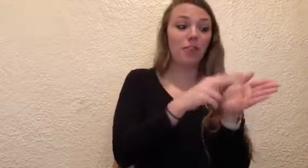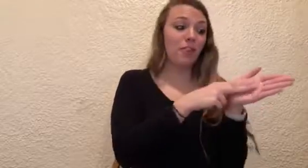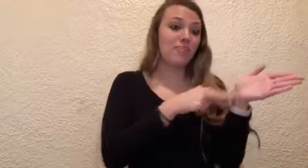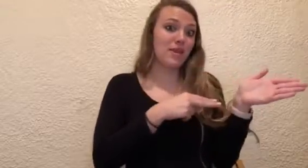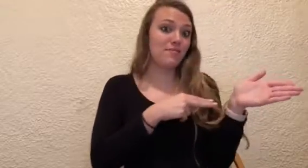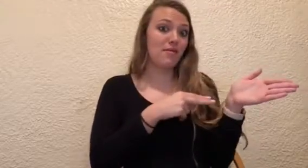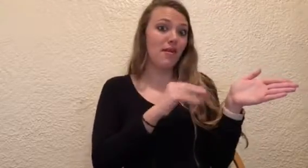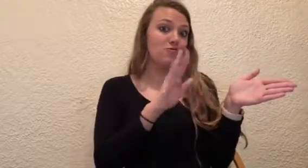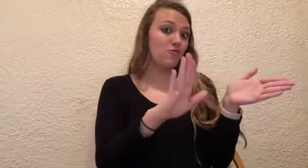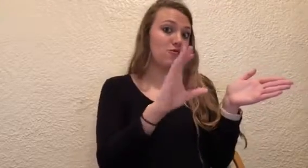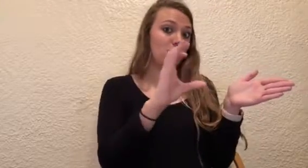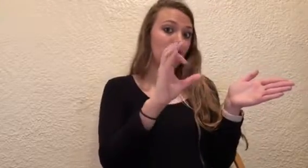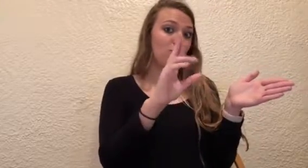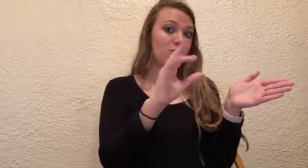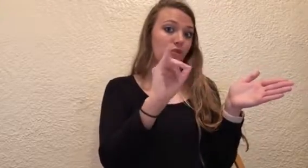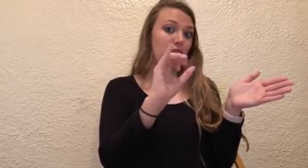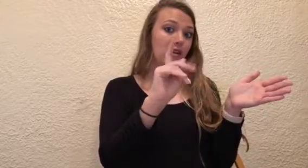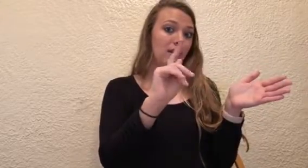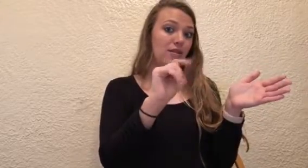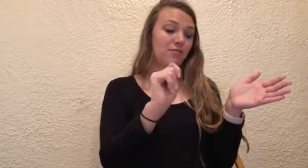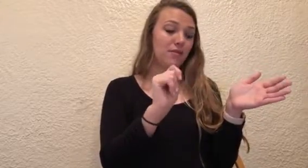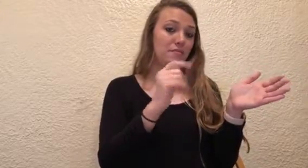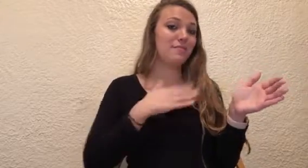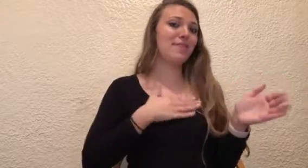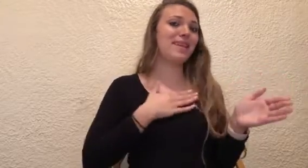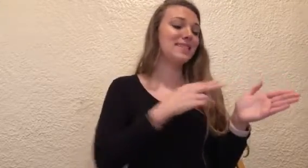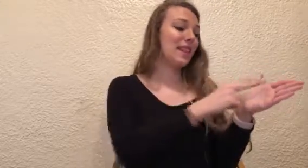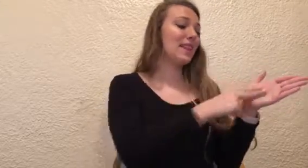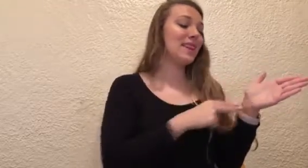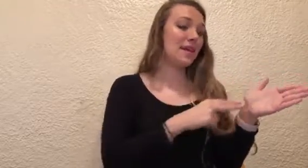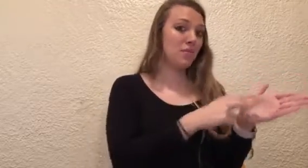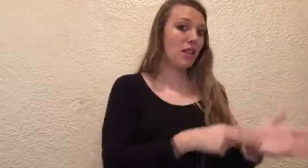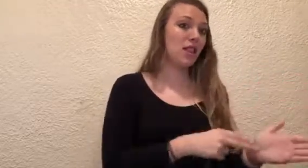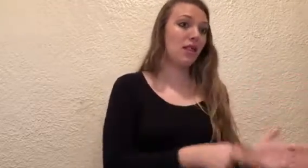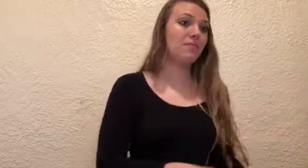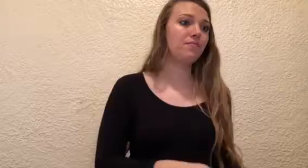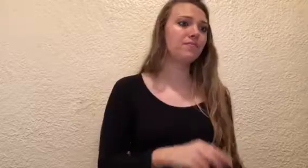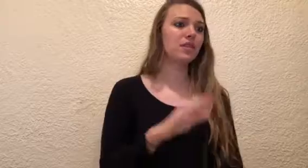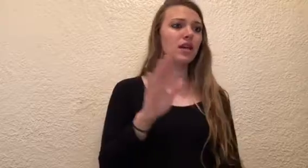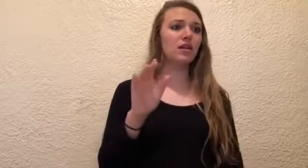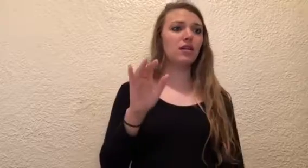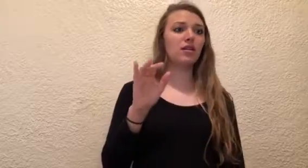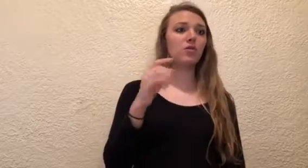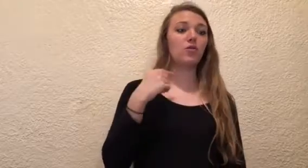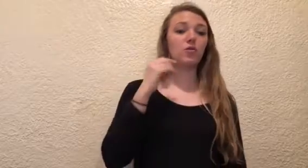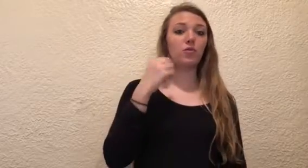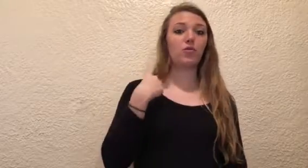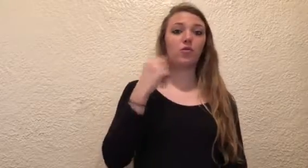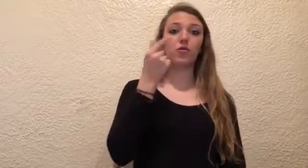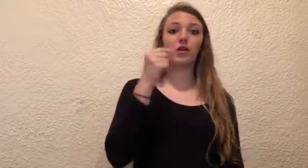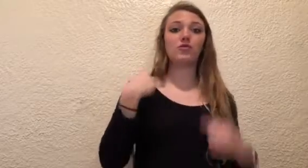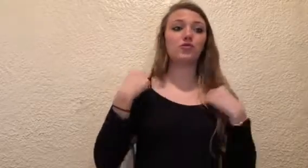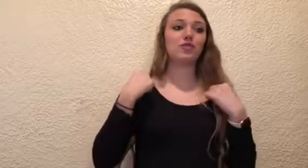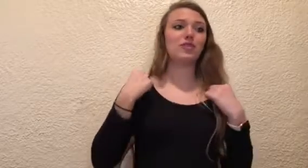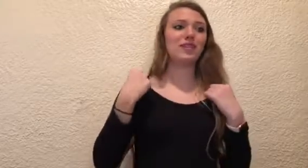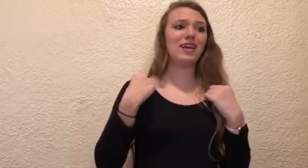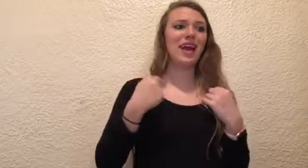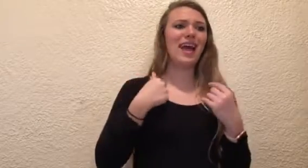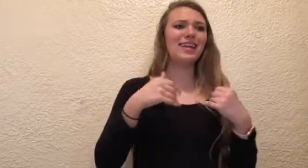label the body parts, okay? Yes? I still have my question from earlier. What are those two